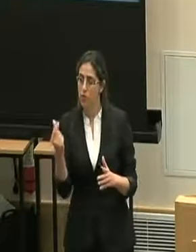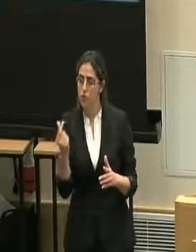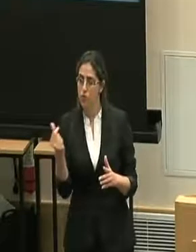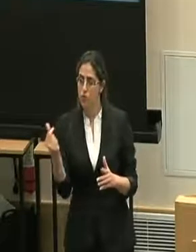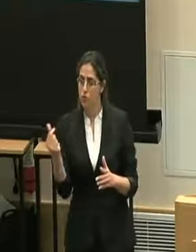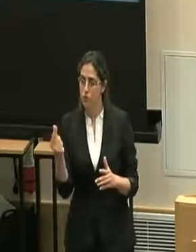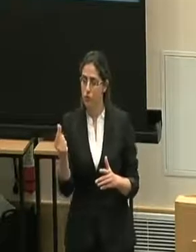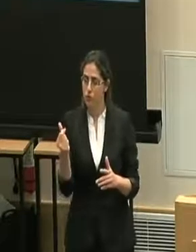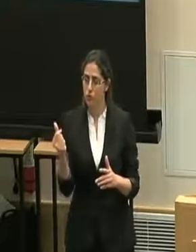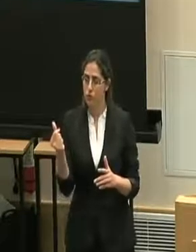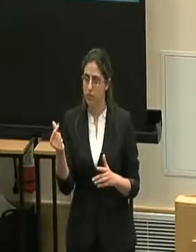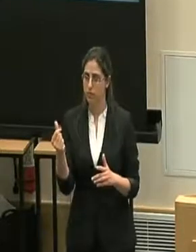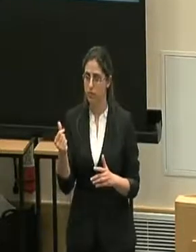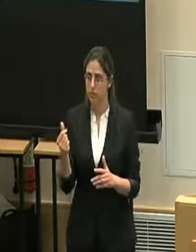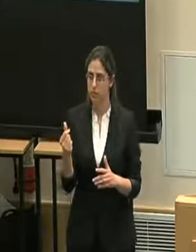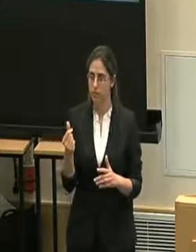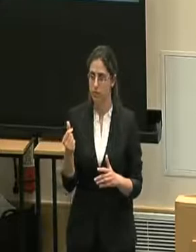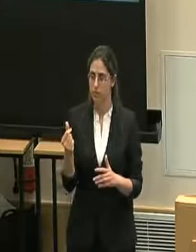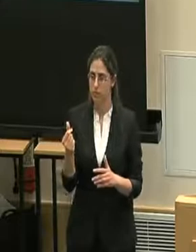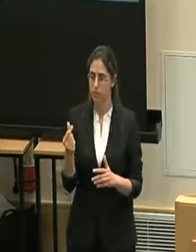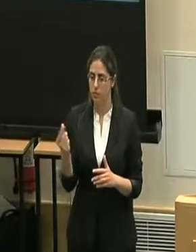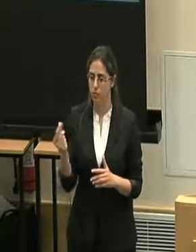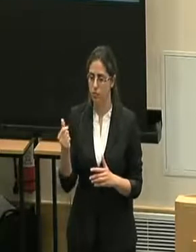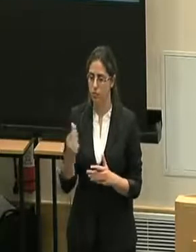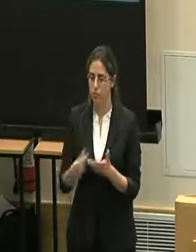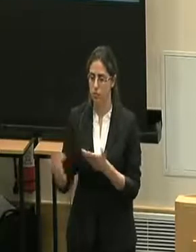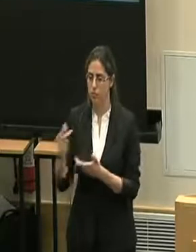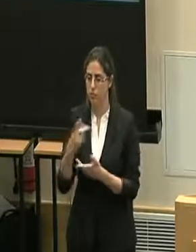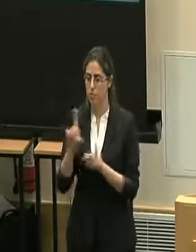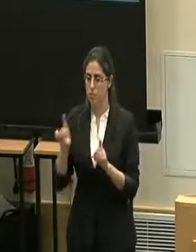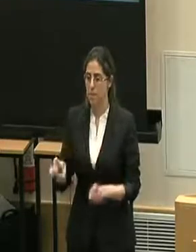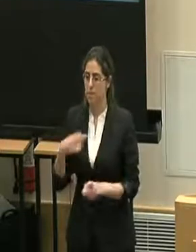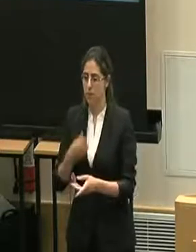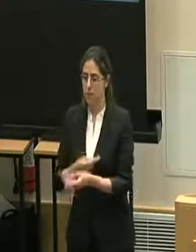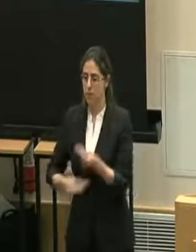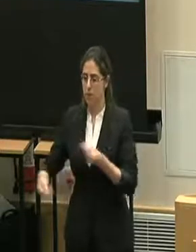conflicting rights from other directions, that need to be negotiated.